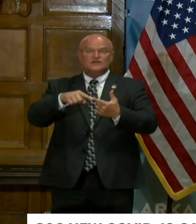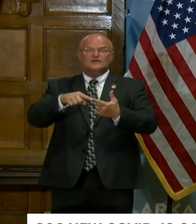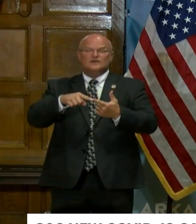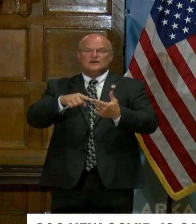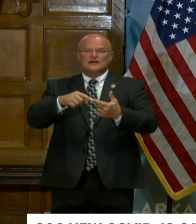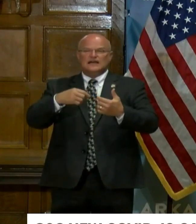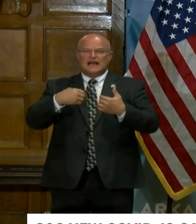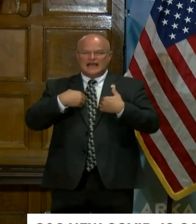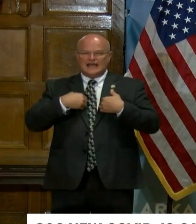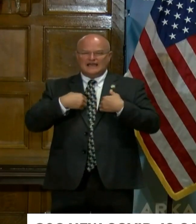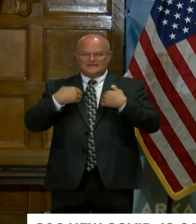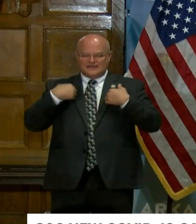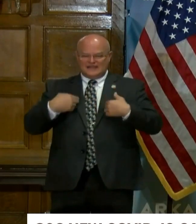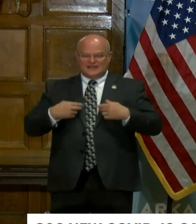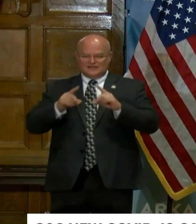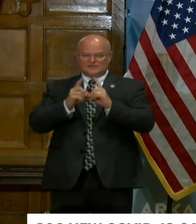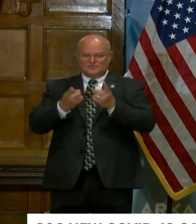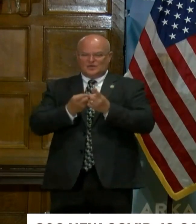that coordination with the Health Department.